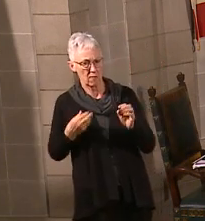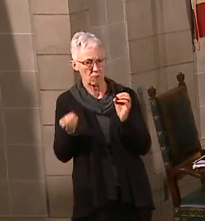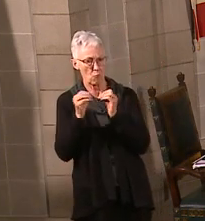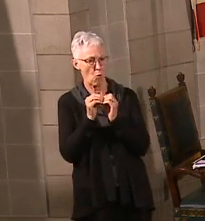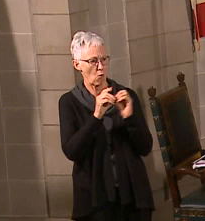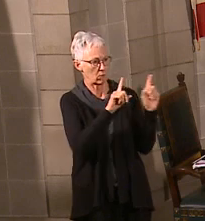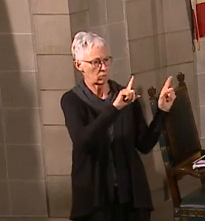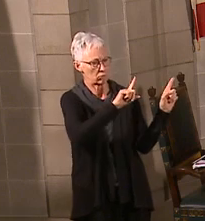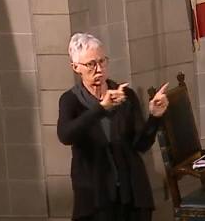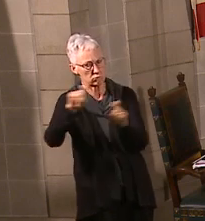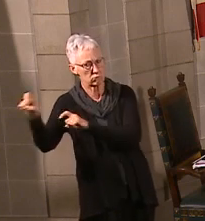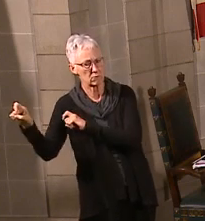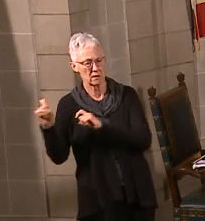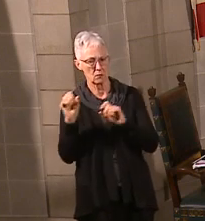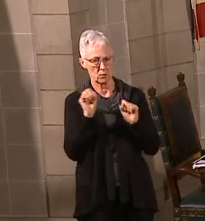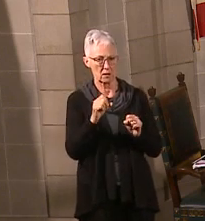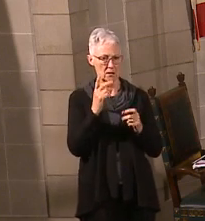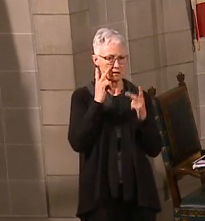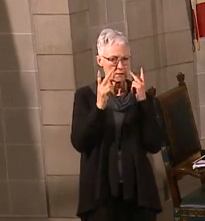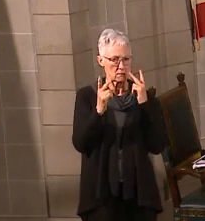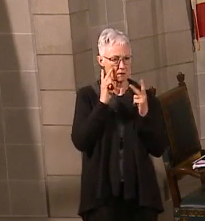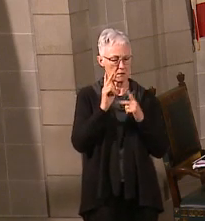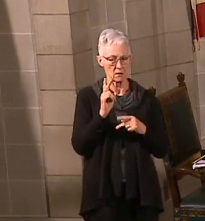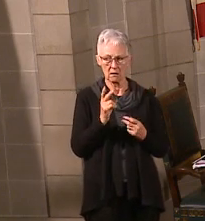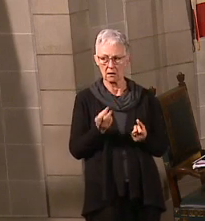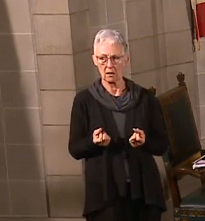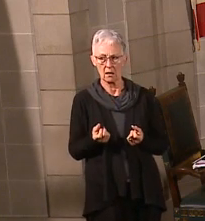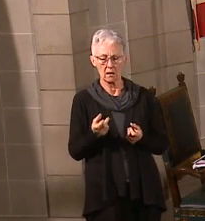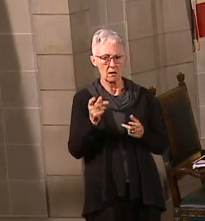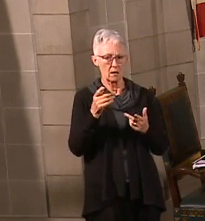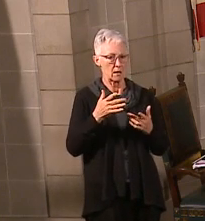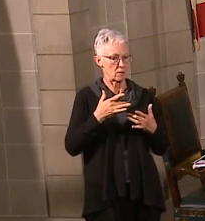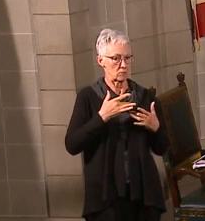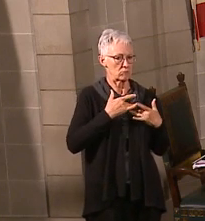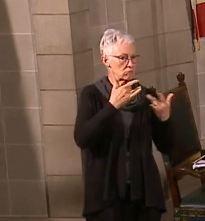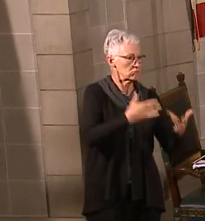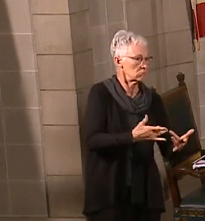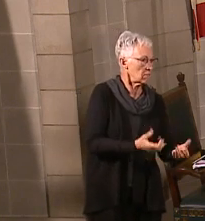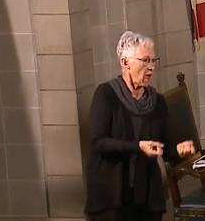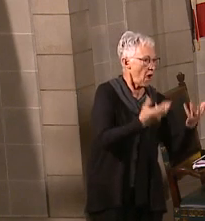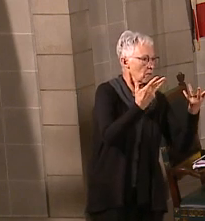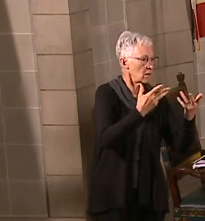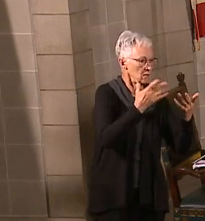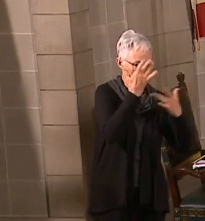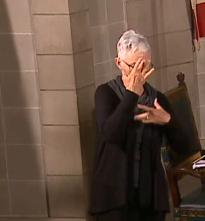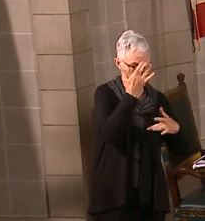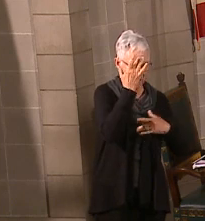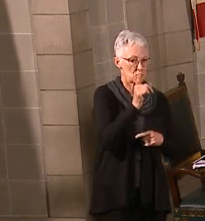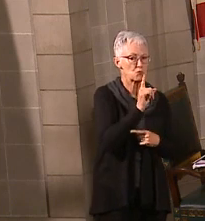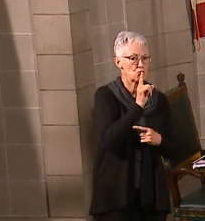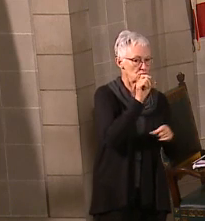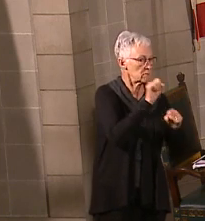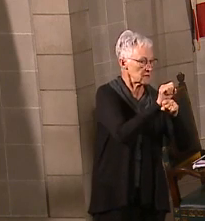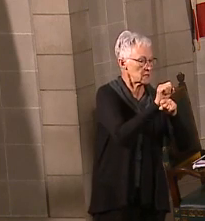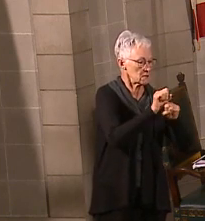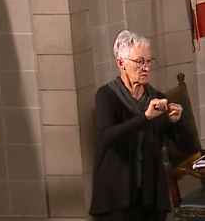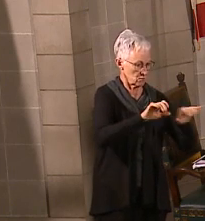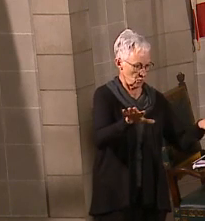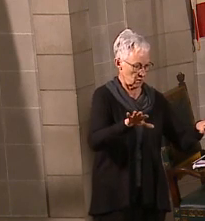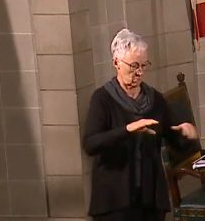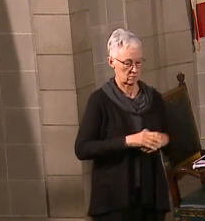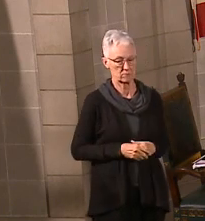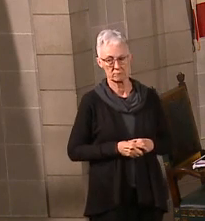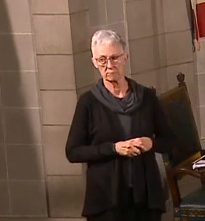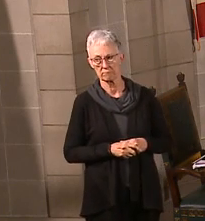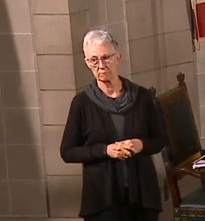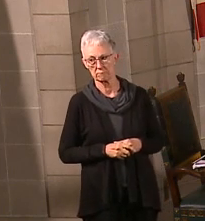what the prevalence is in Nebraska with regard to how much the virus has really spread. And then how much will you